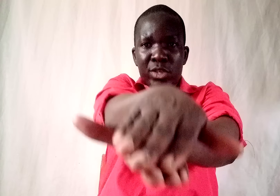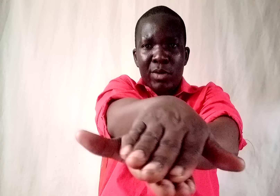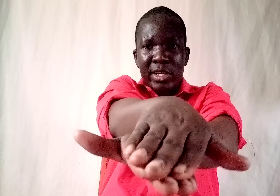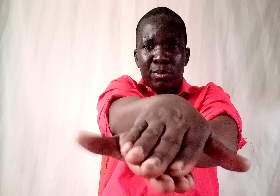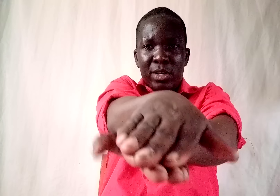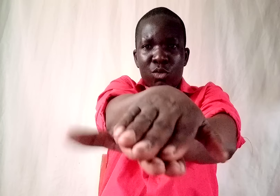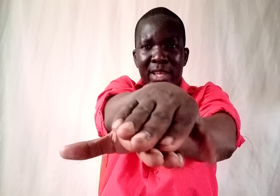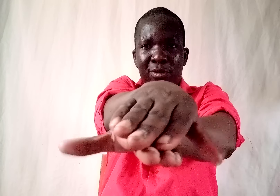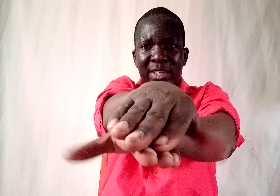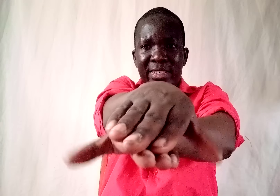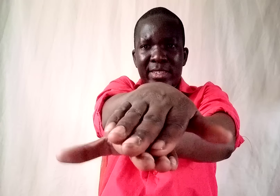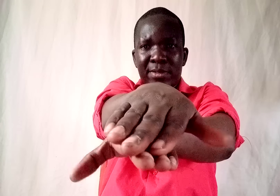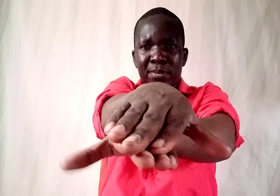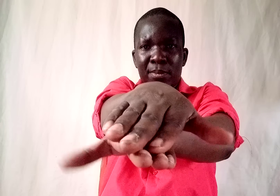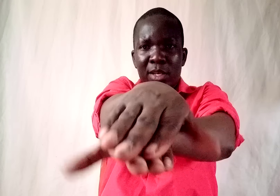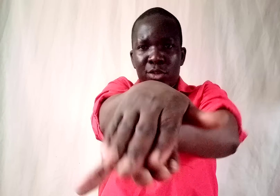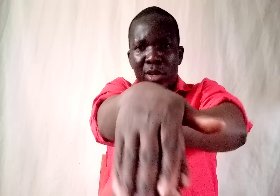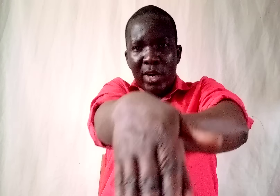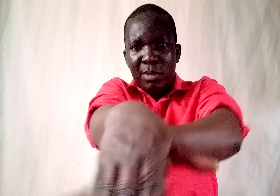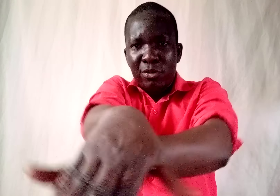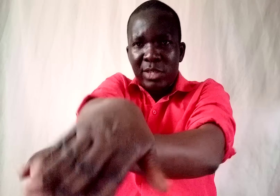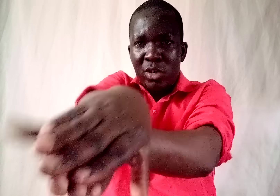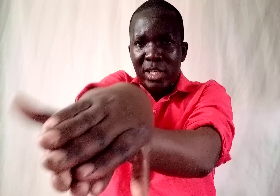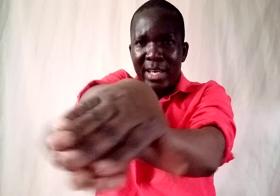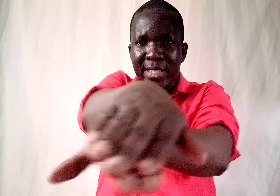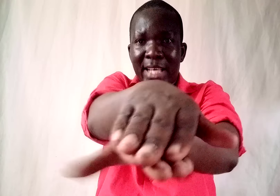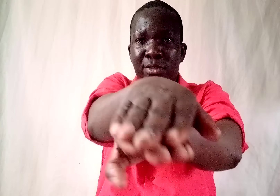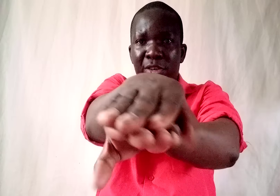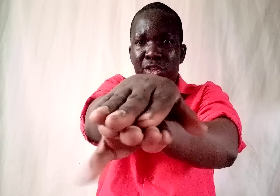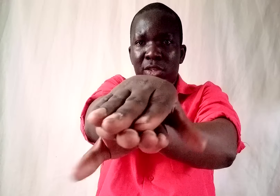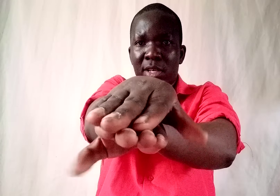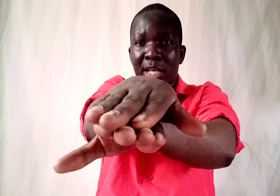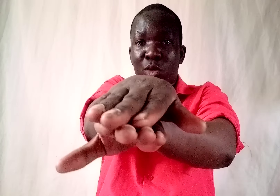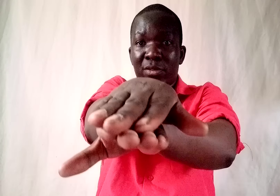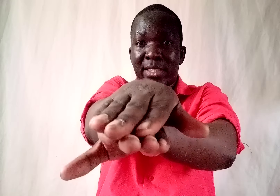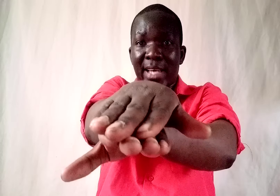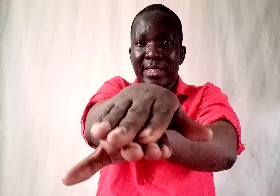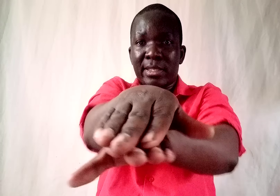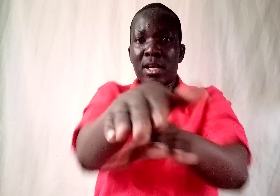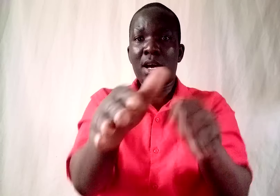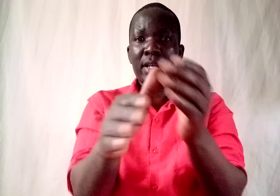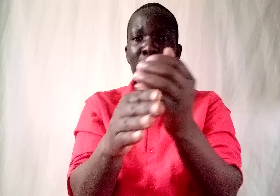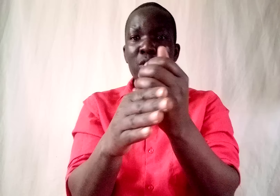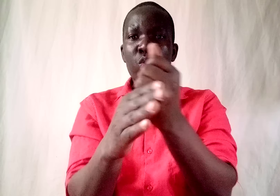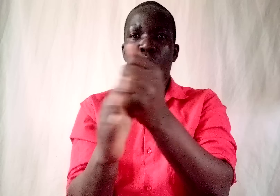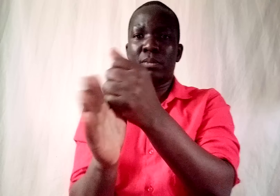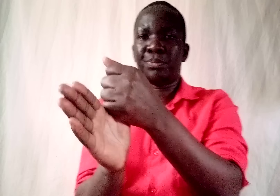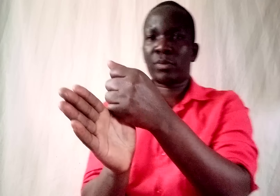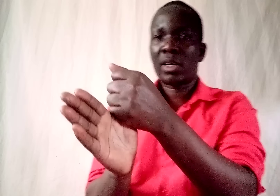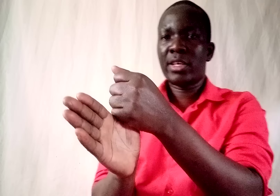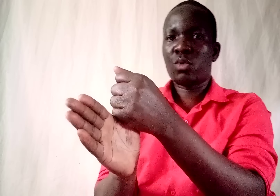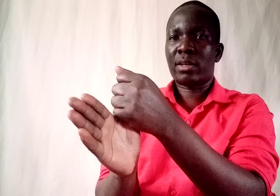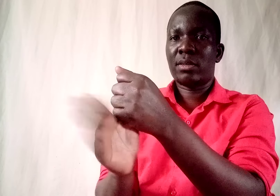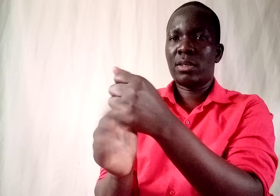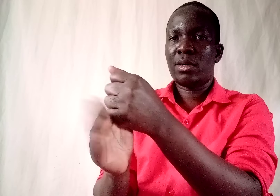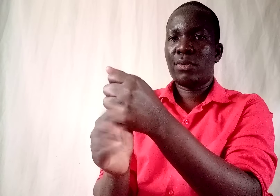way it, look at the fins. So the way it moves in water like this, that's fish. That's one of the signs. Number two, this one,